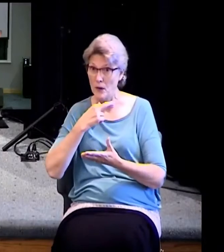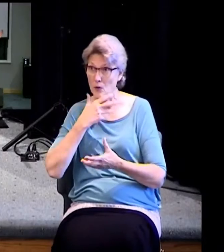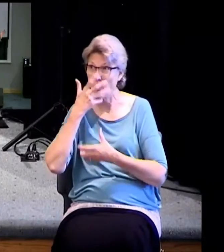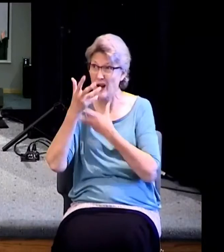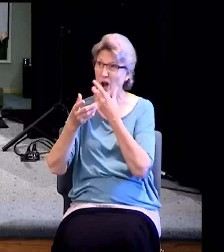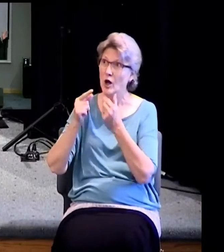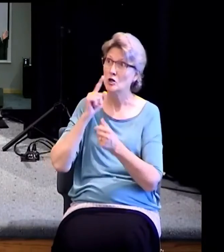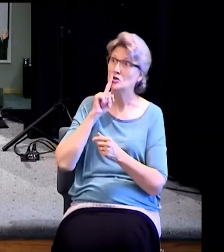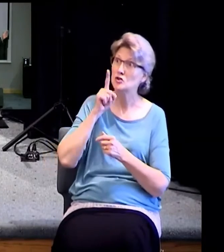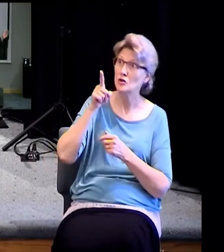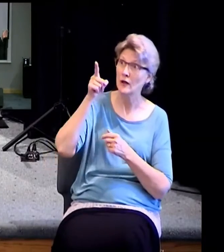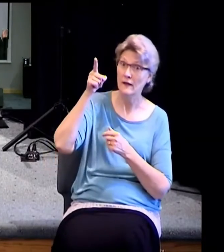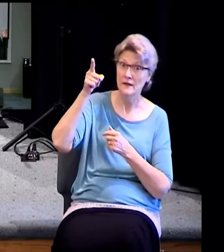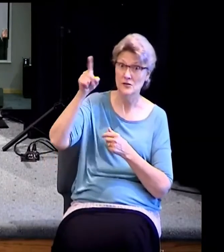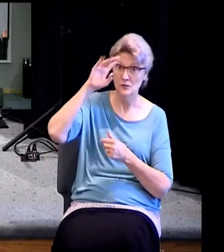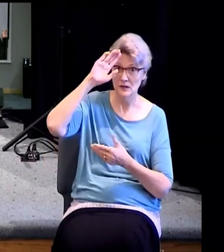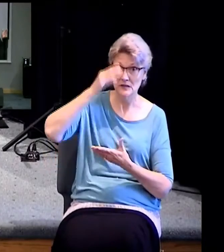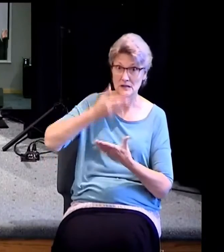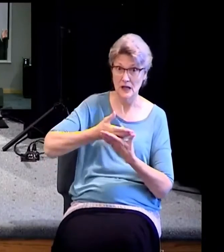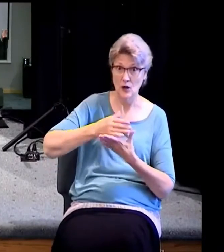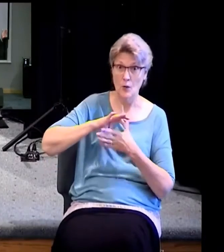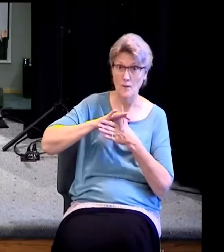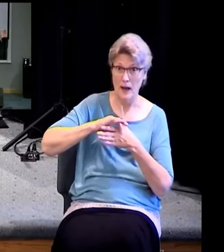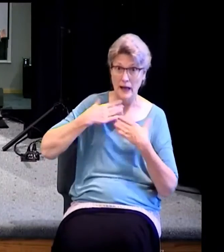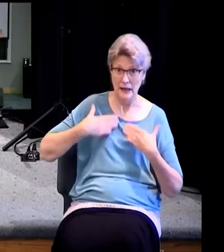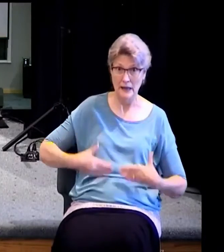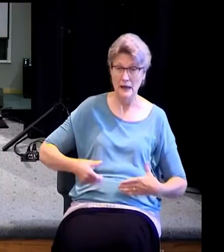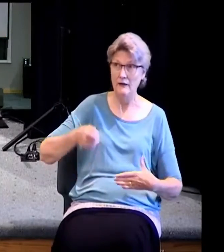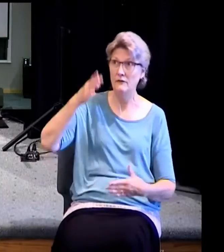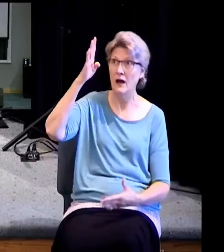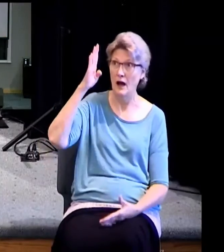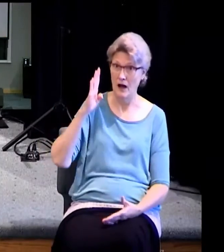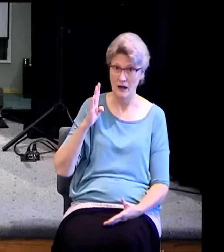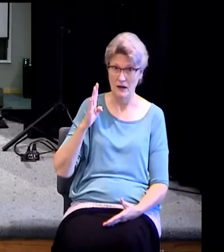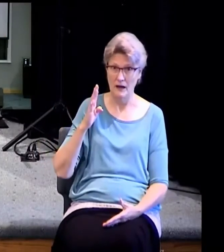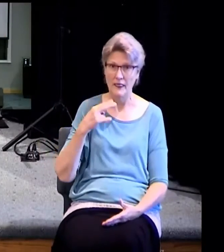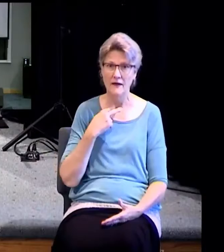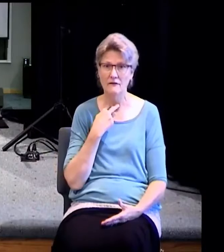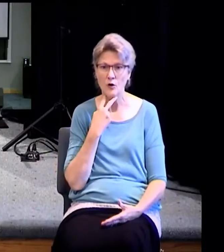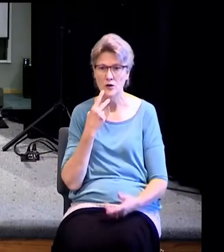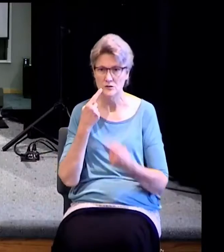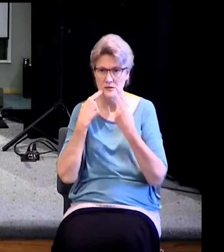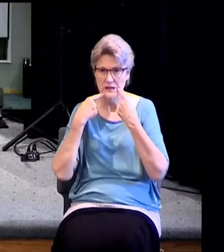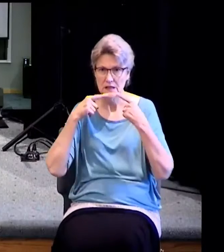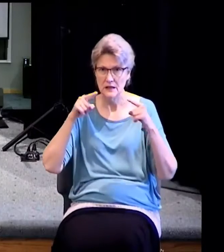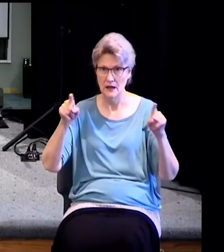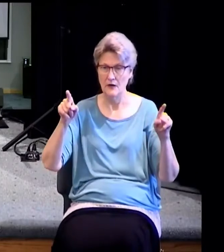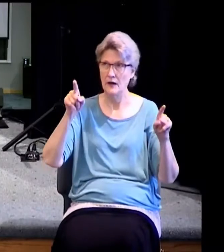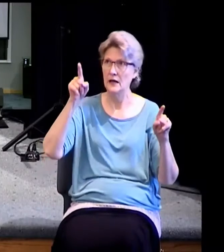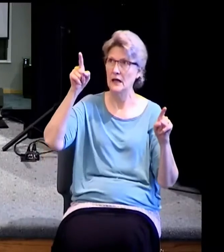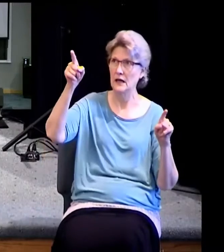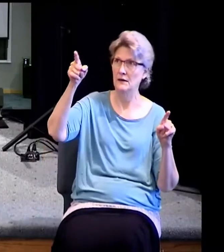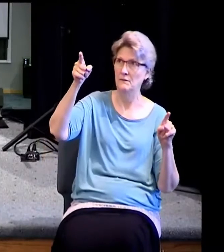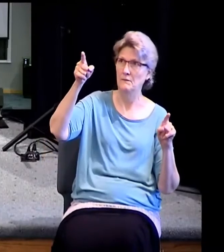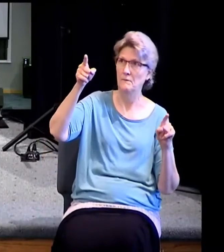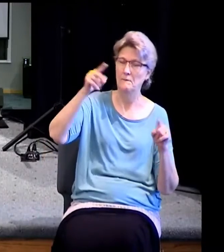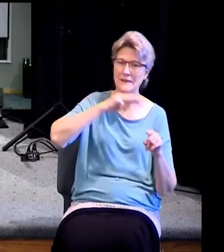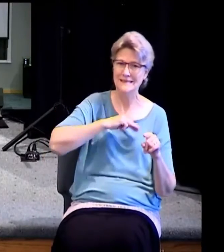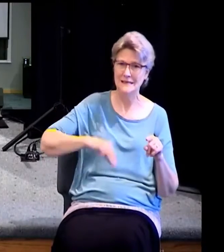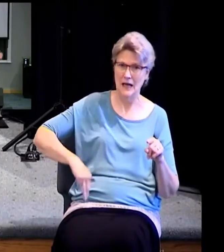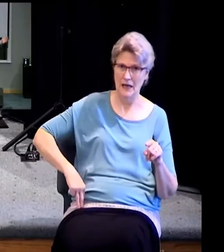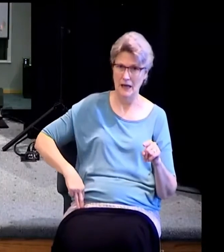was the Son or flesh of God. The voice was declaring him to be the